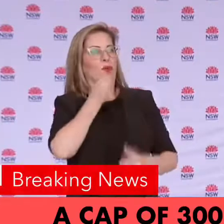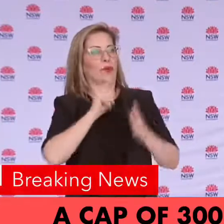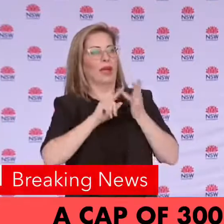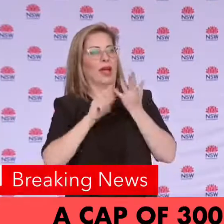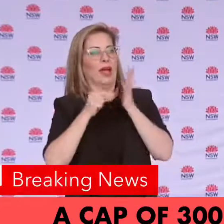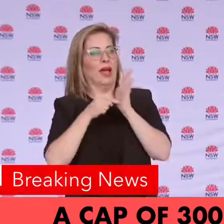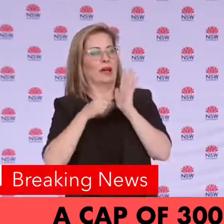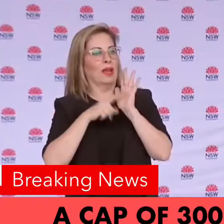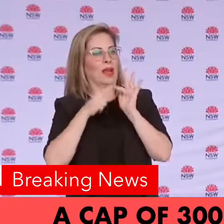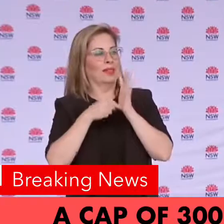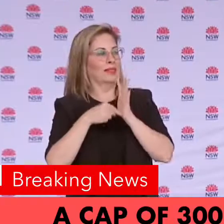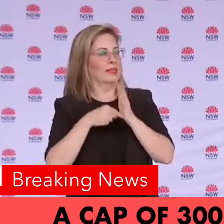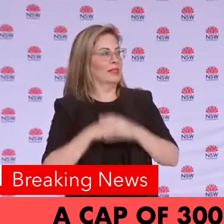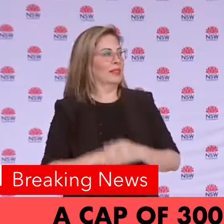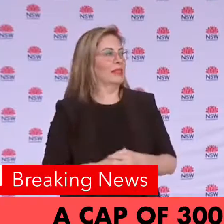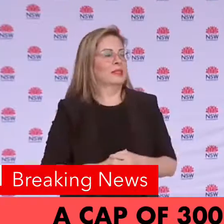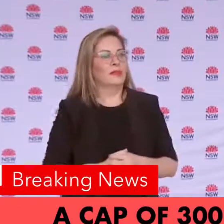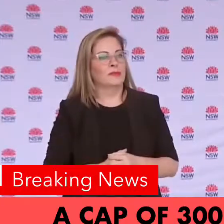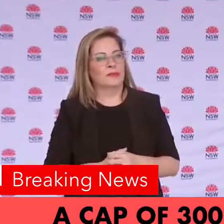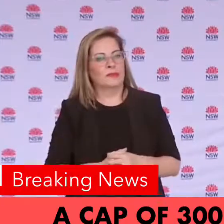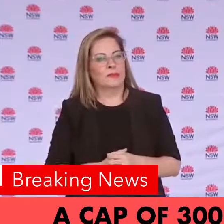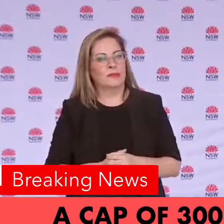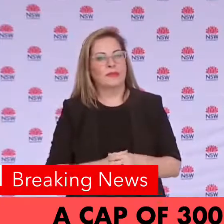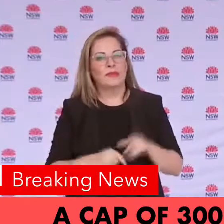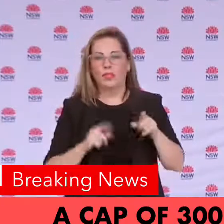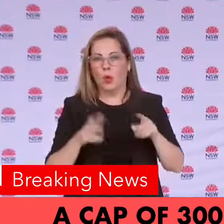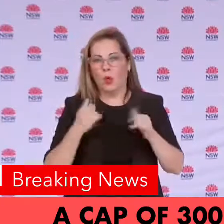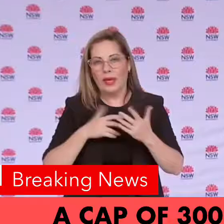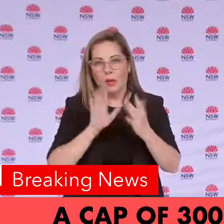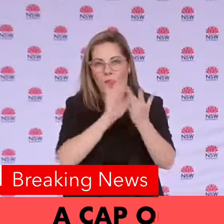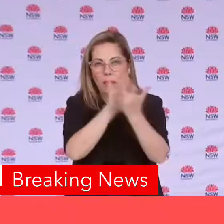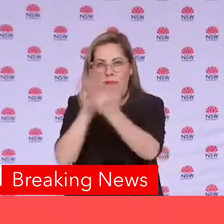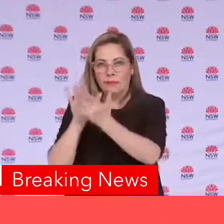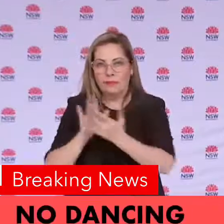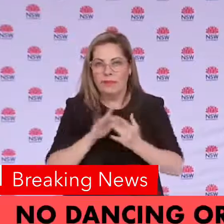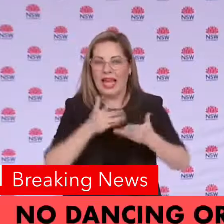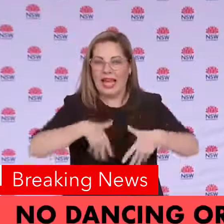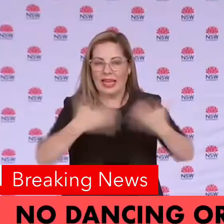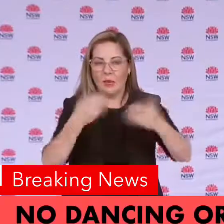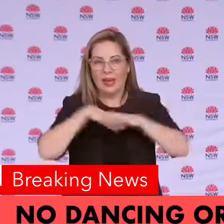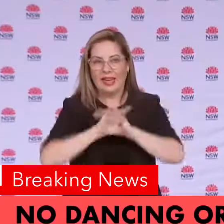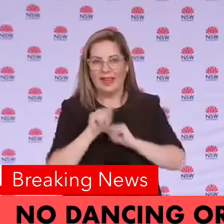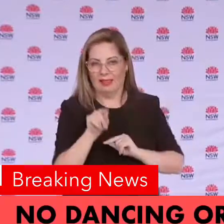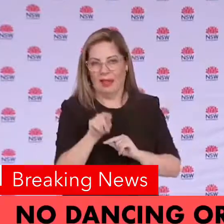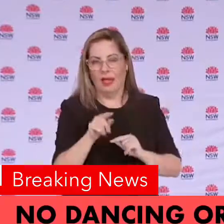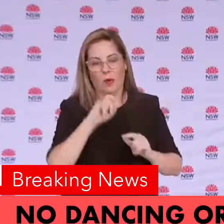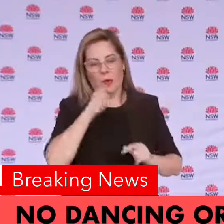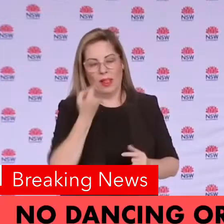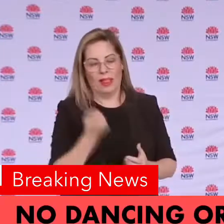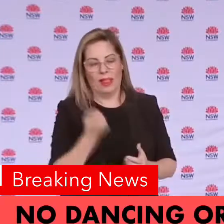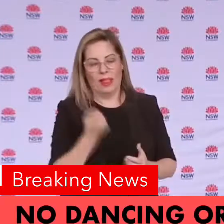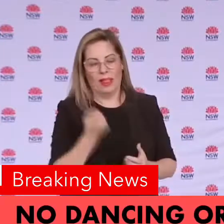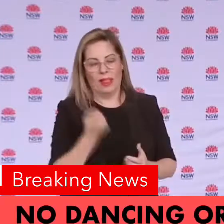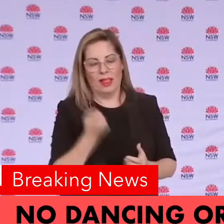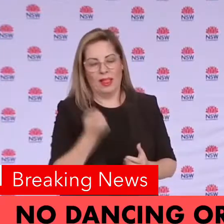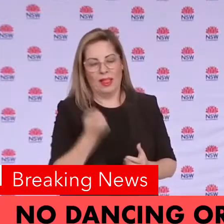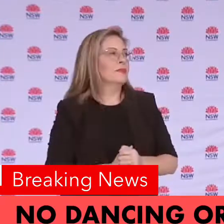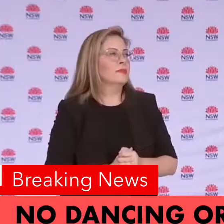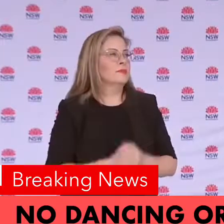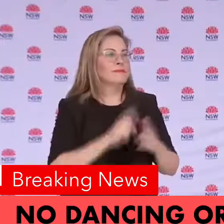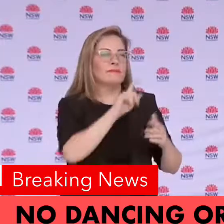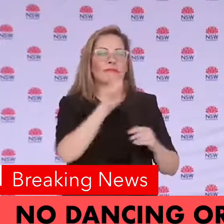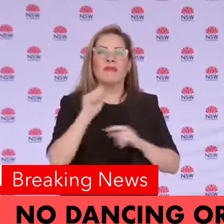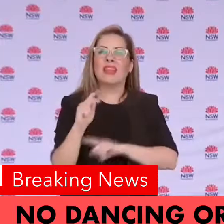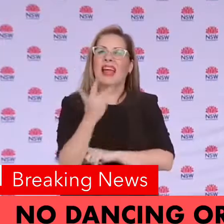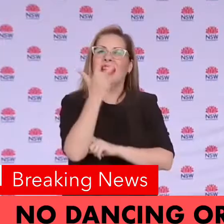had that... Sorry, Kerry Clark, the case, you mentioned nurse transporting people from the airport. Did that